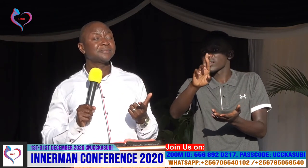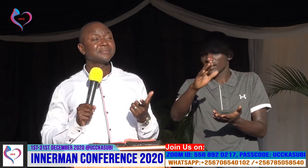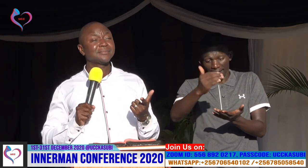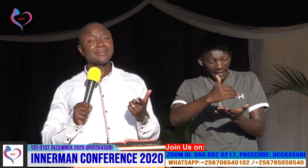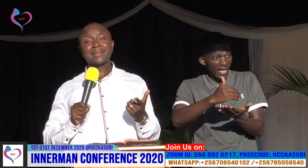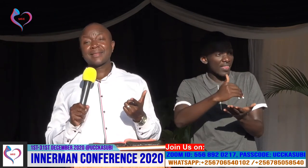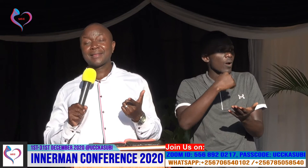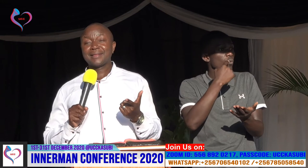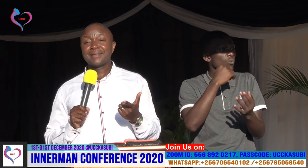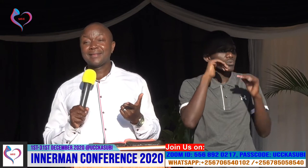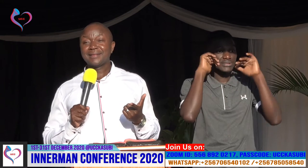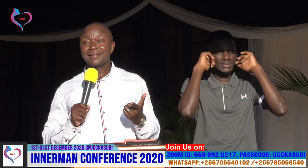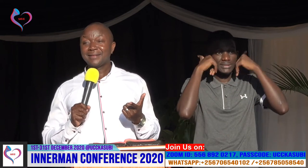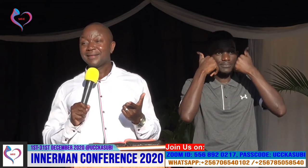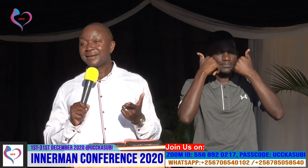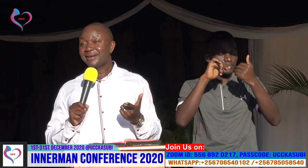chi endiga.